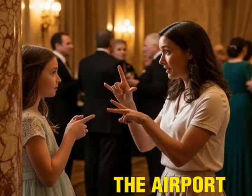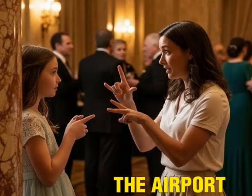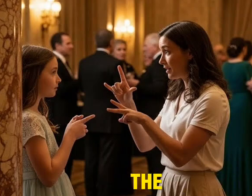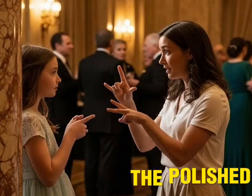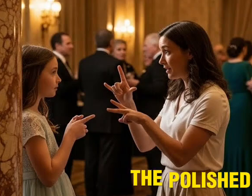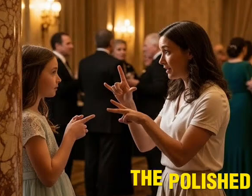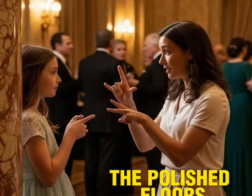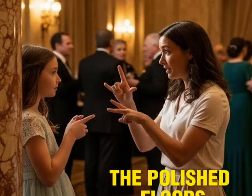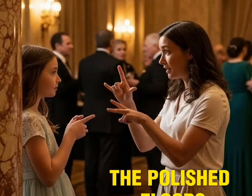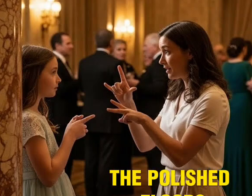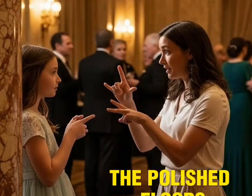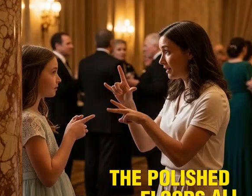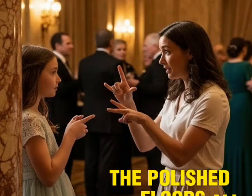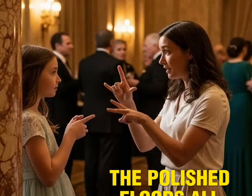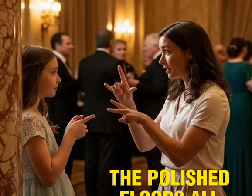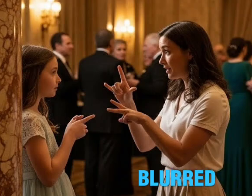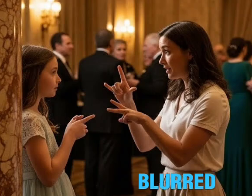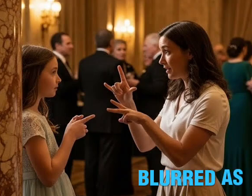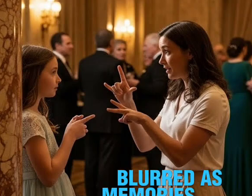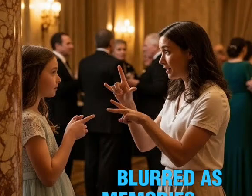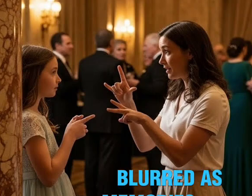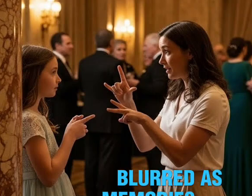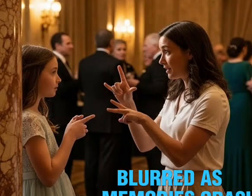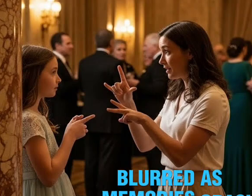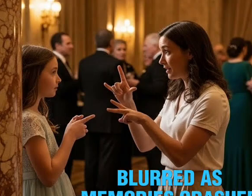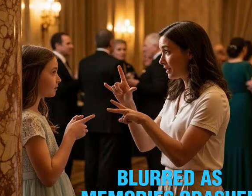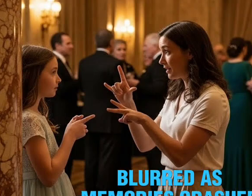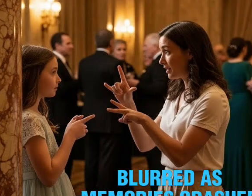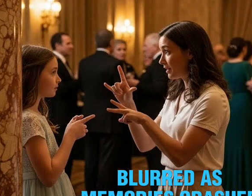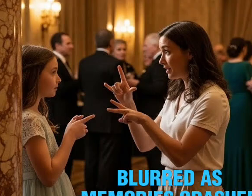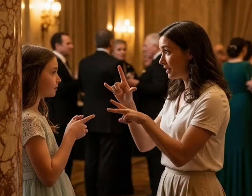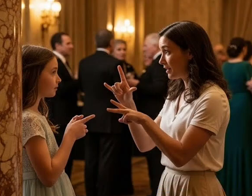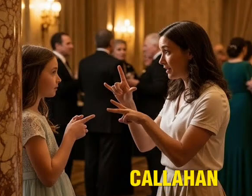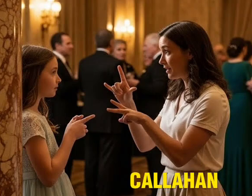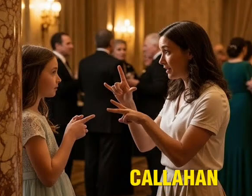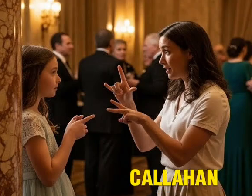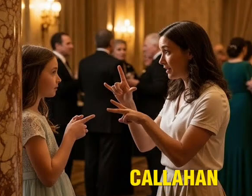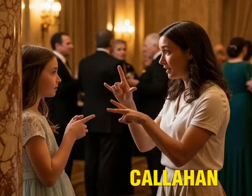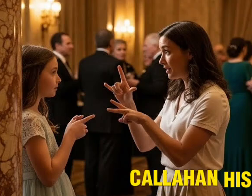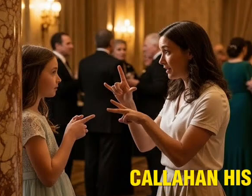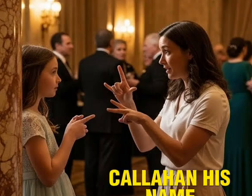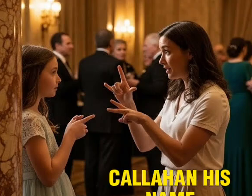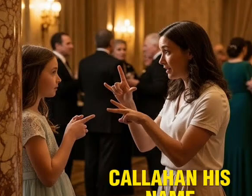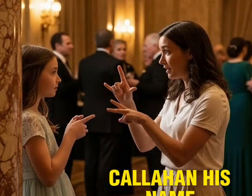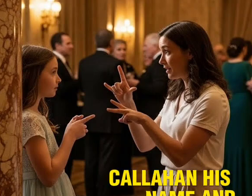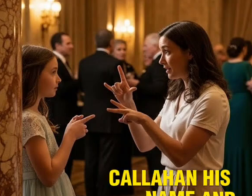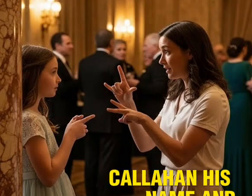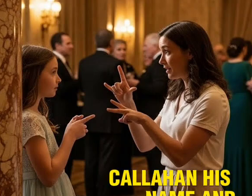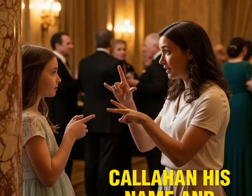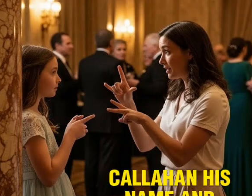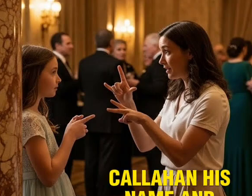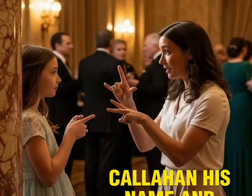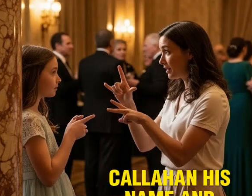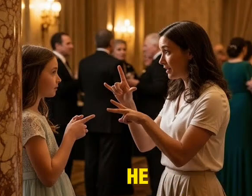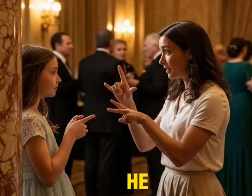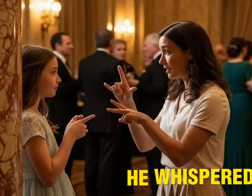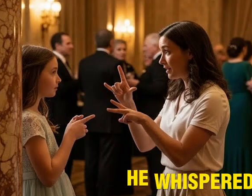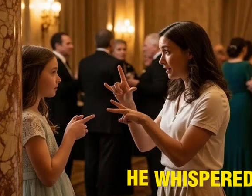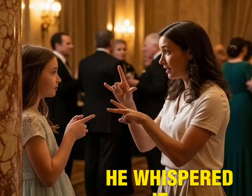the polished floors, all of it blurred as memories crashed back. Callahan, his name, and Ethan. He whispered it